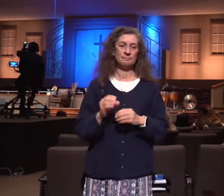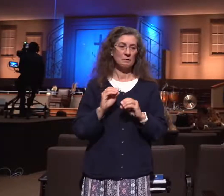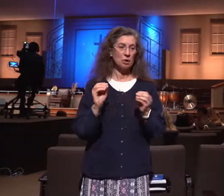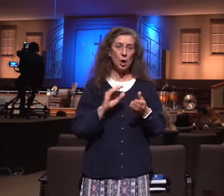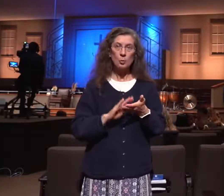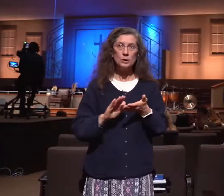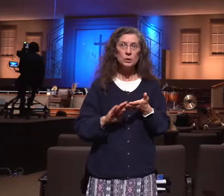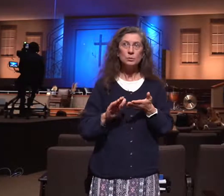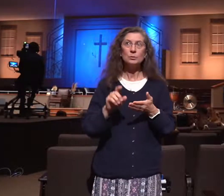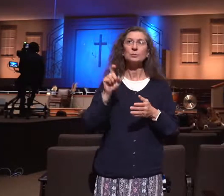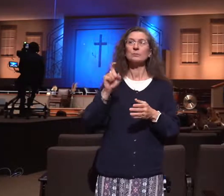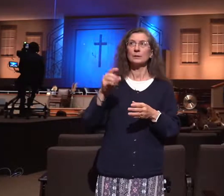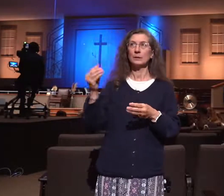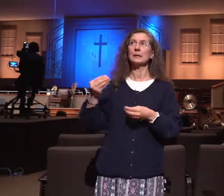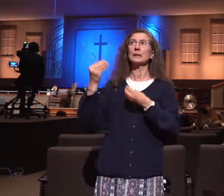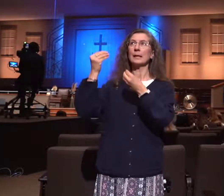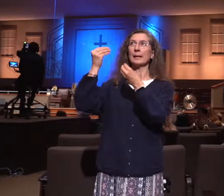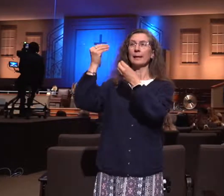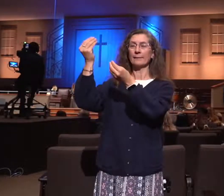to tithe.